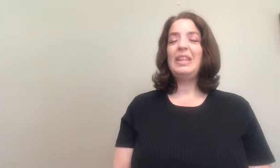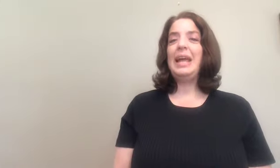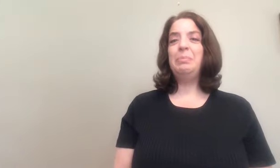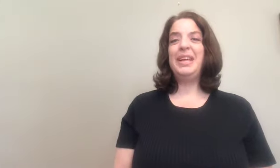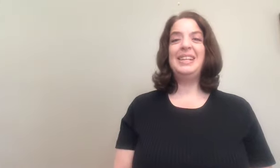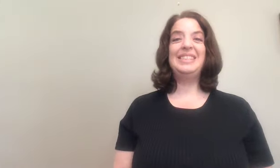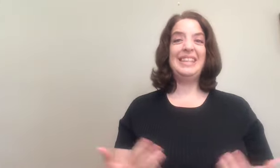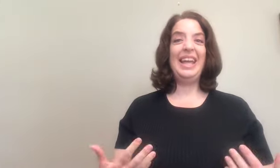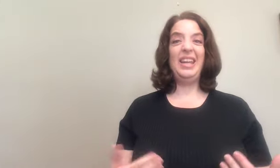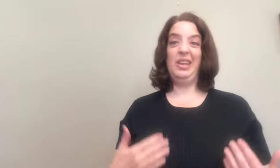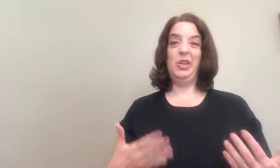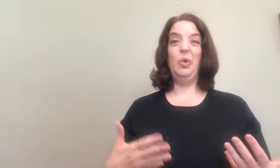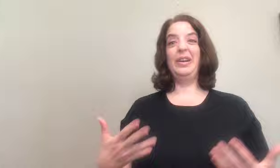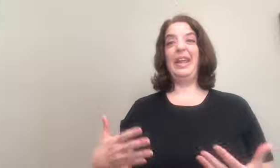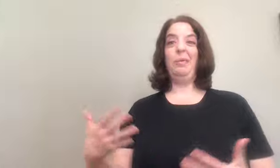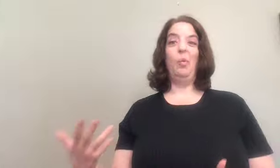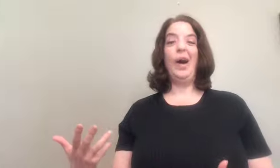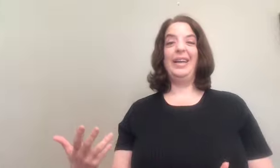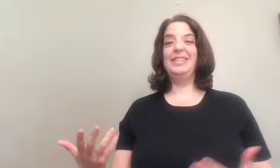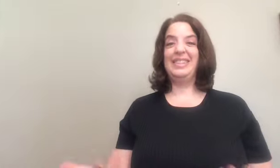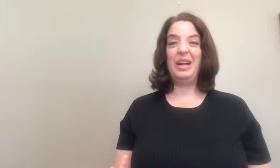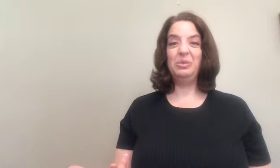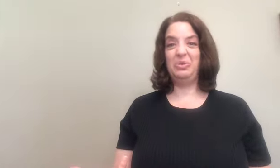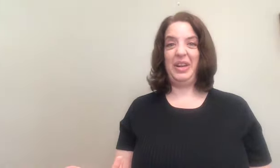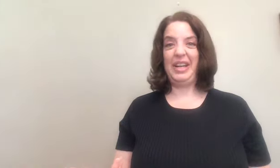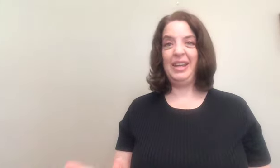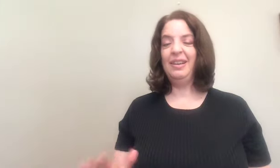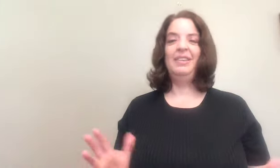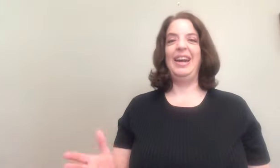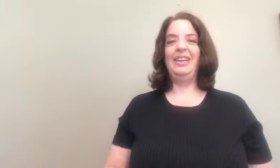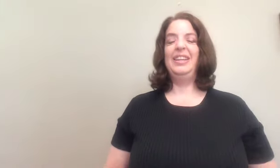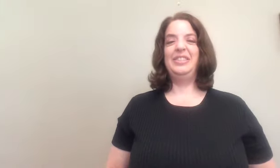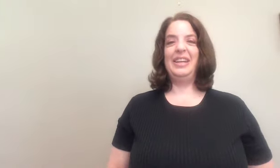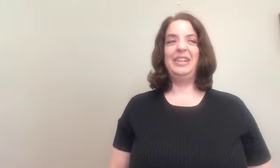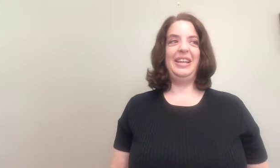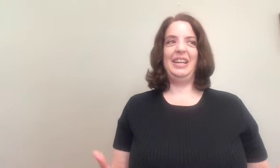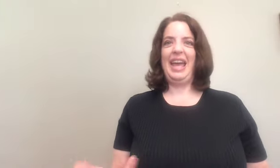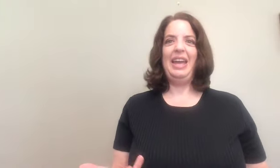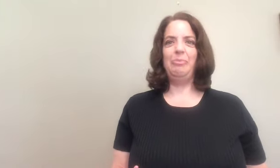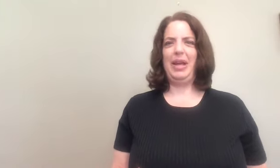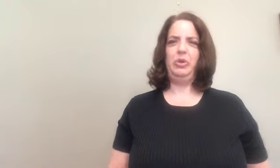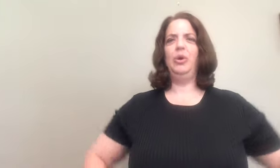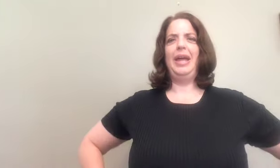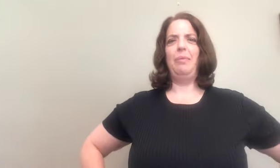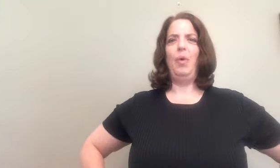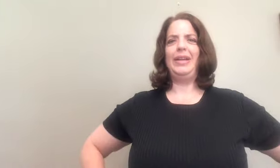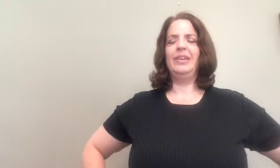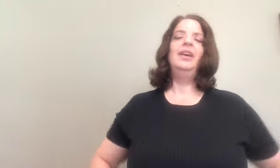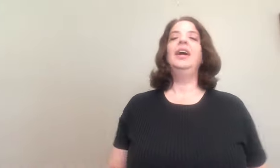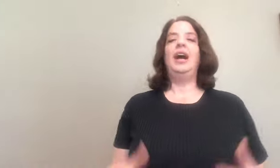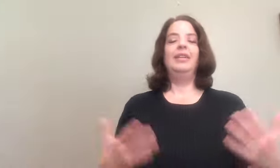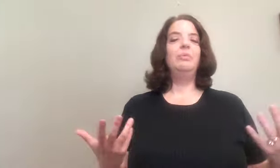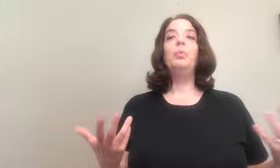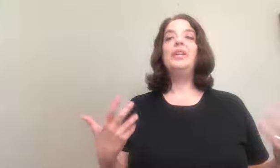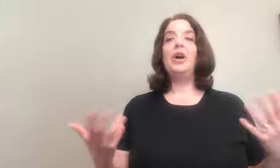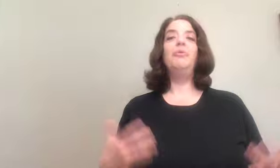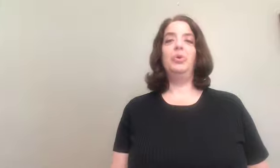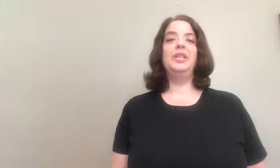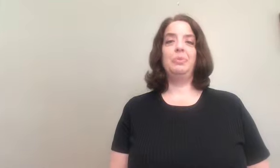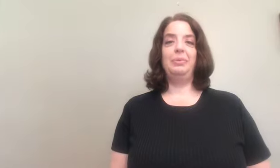and because saying your name what sounds funny, right? You sound like a caveman. Your name what? We don't voice while we